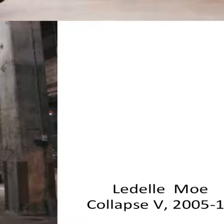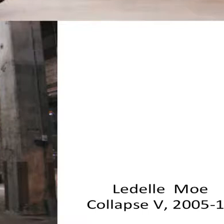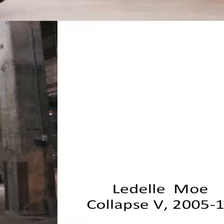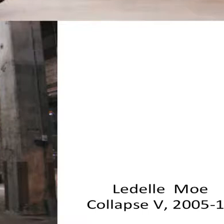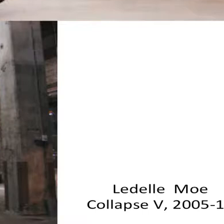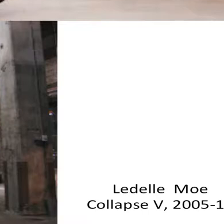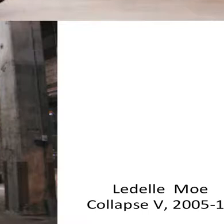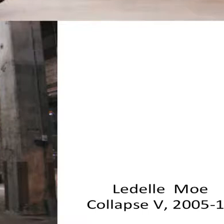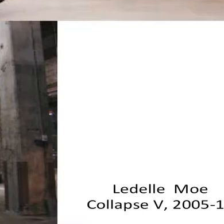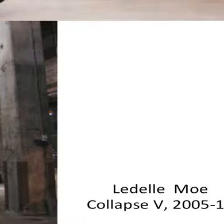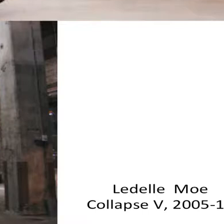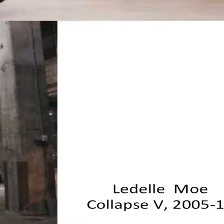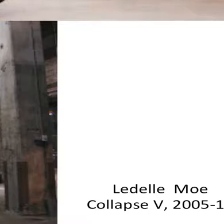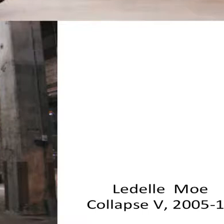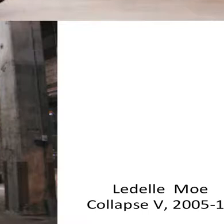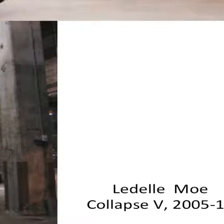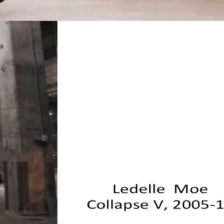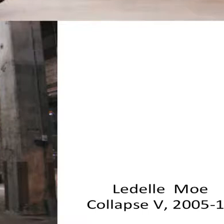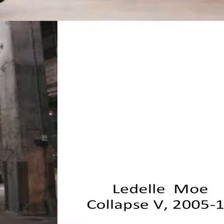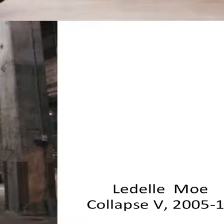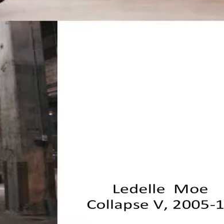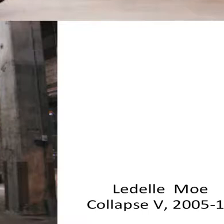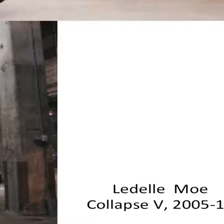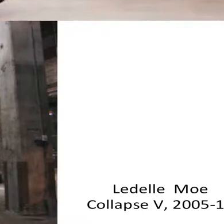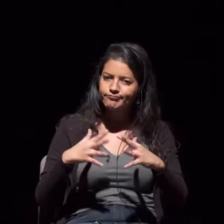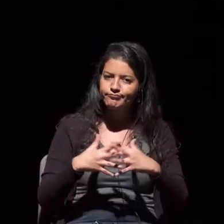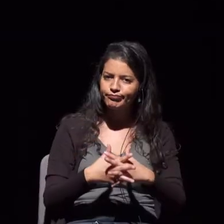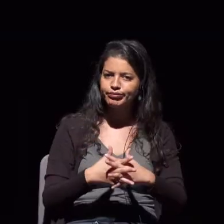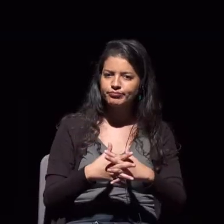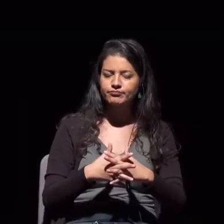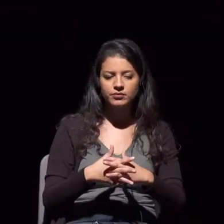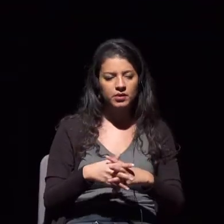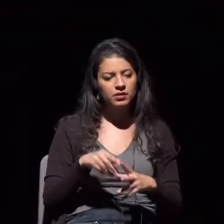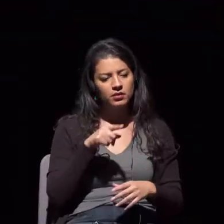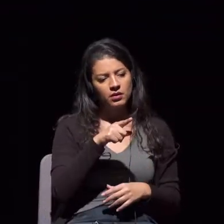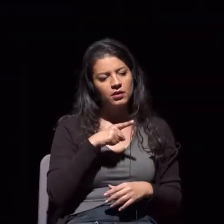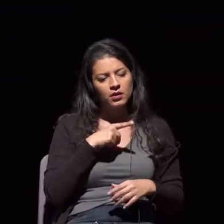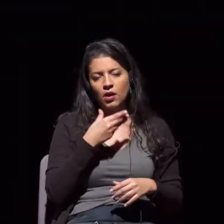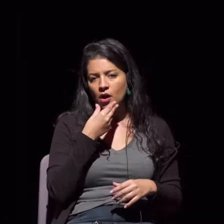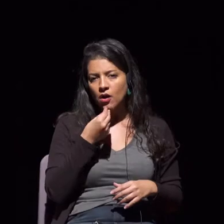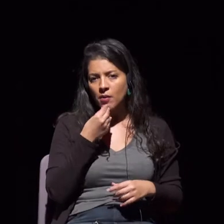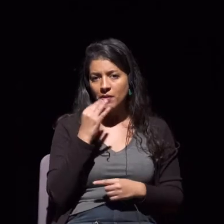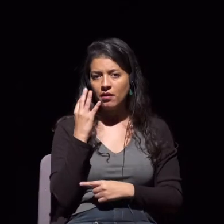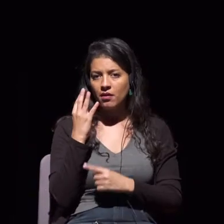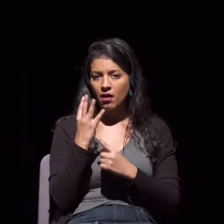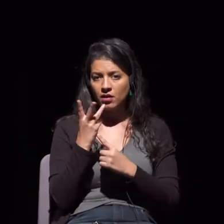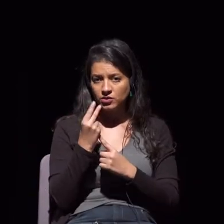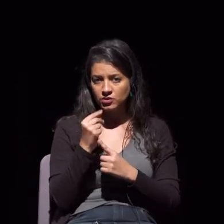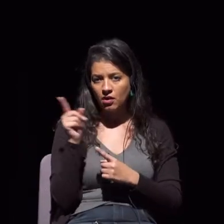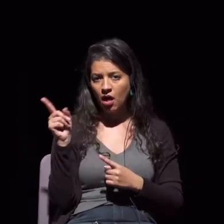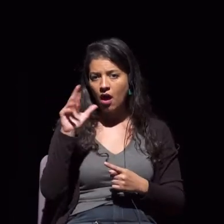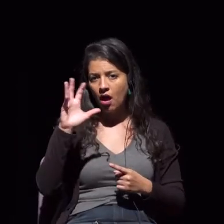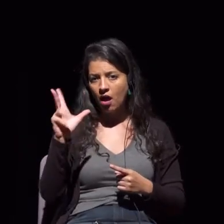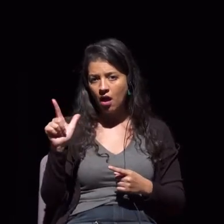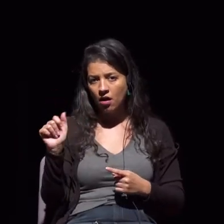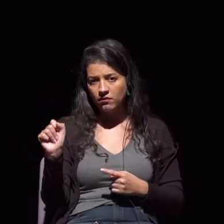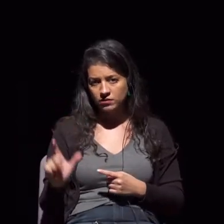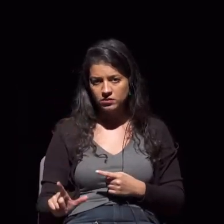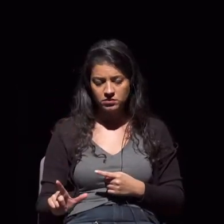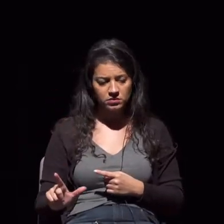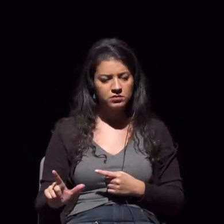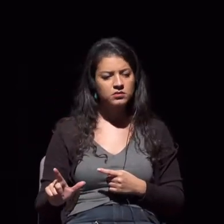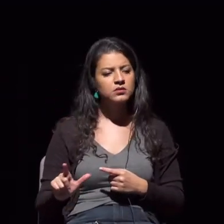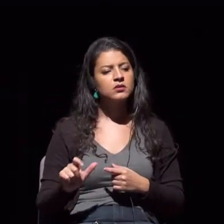So in this case, for instance, this is an artist from South Africa, Ladell, who's thinking about, you know, obviously there's a crisis right now